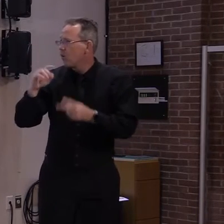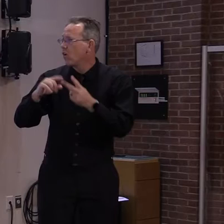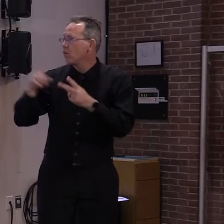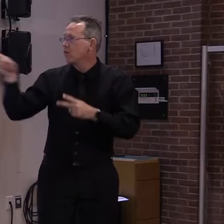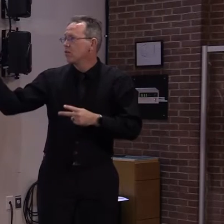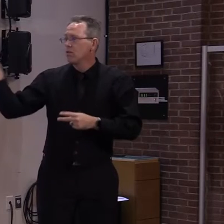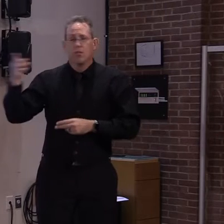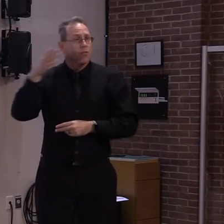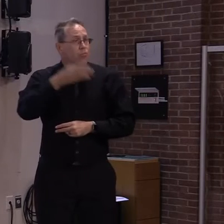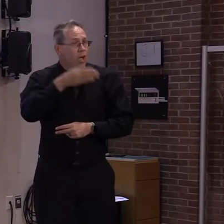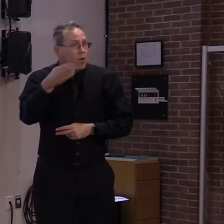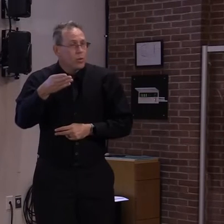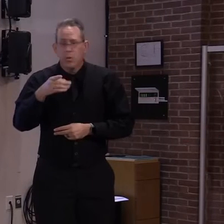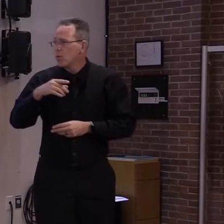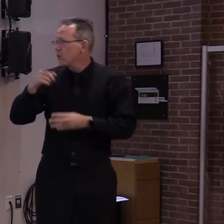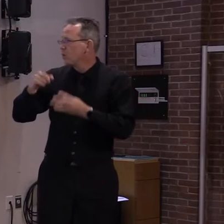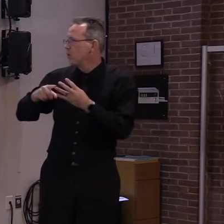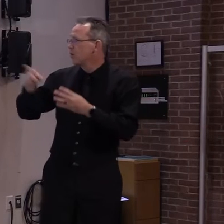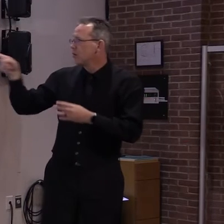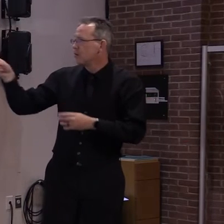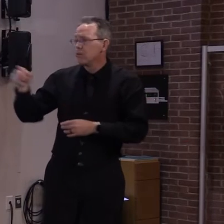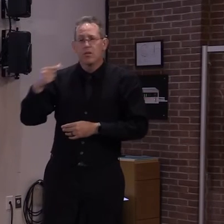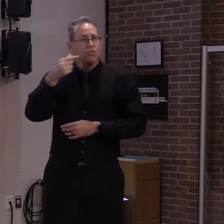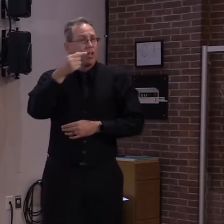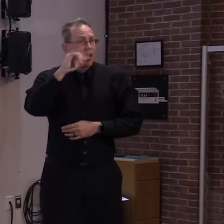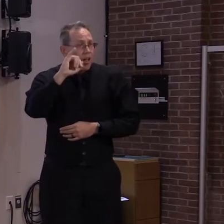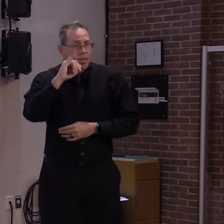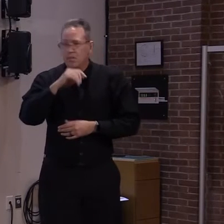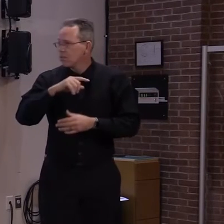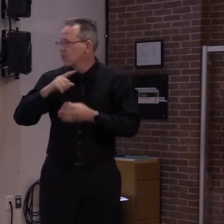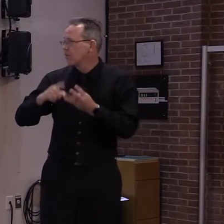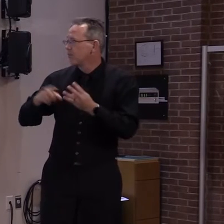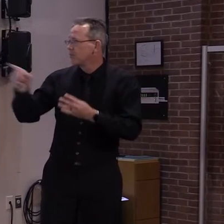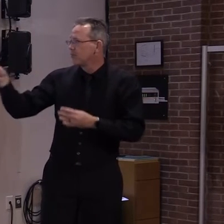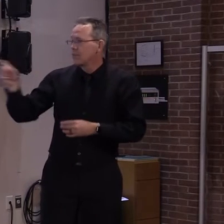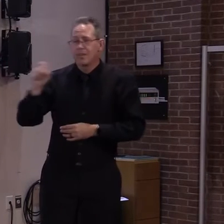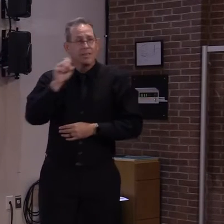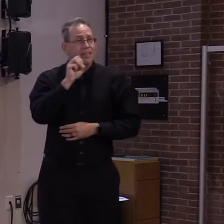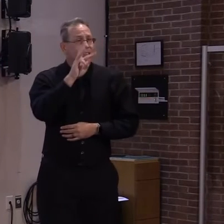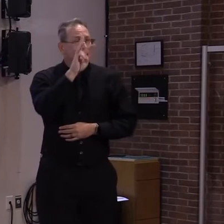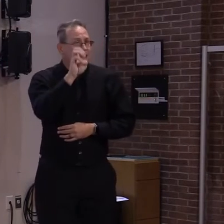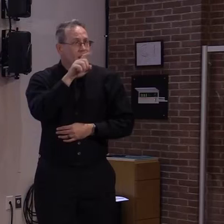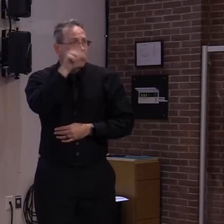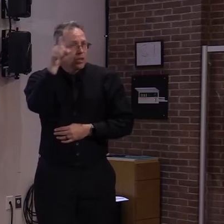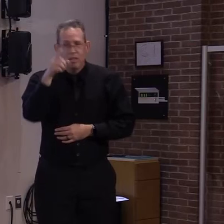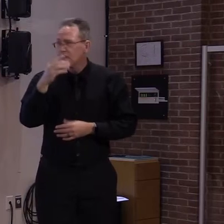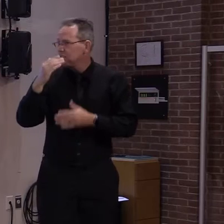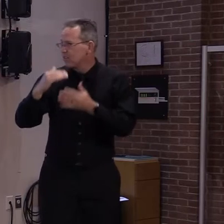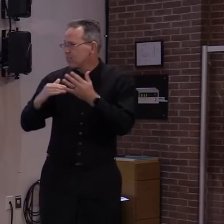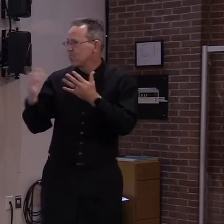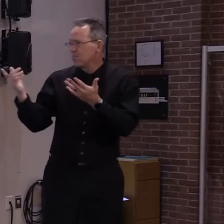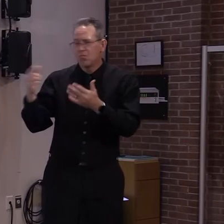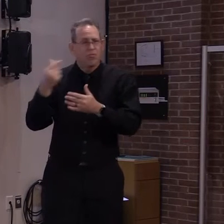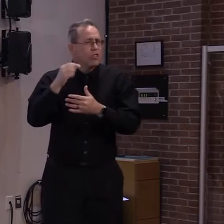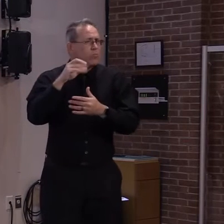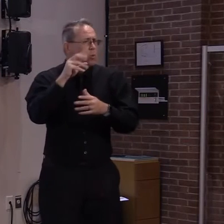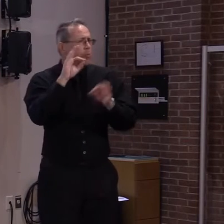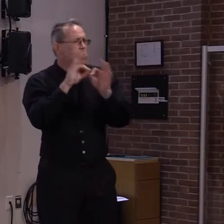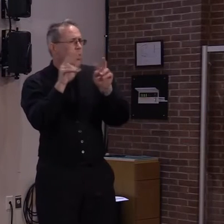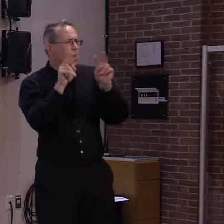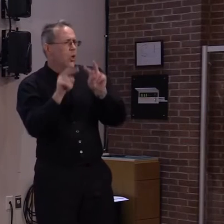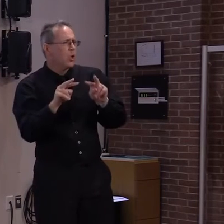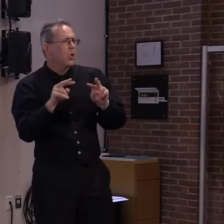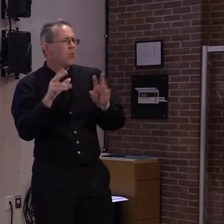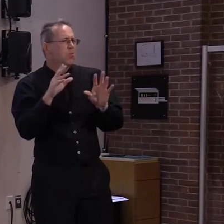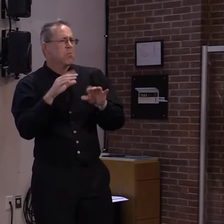Falls, the Brattleboro Music Center and Retreat Farm, that's a series Music Under the Stars in Brattleboro, Grand Isle Sheriff's Department in Grand